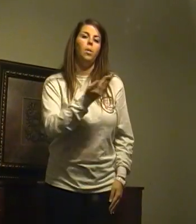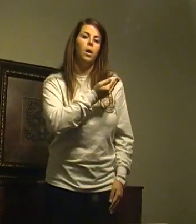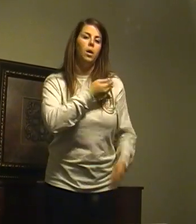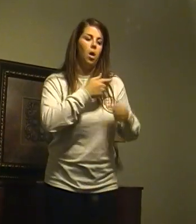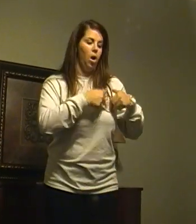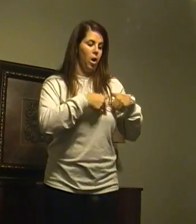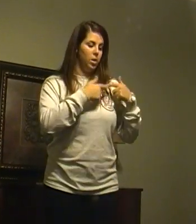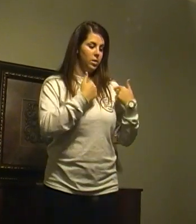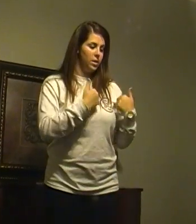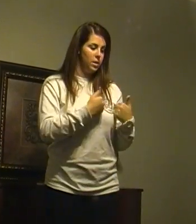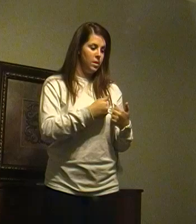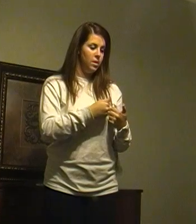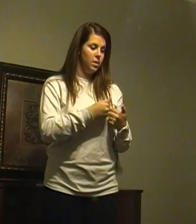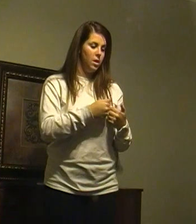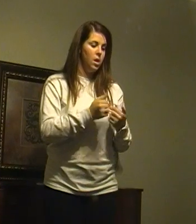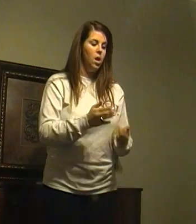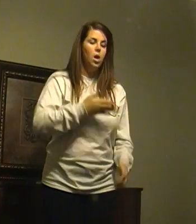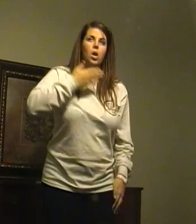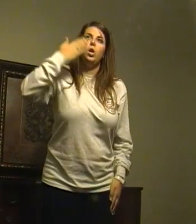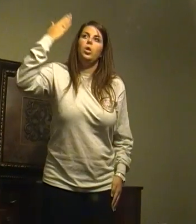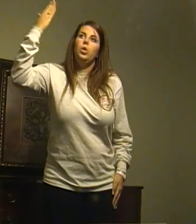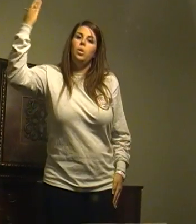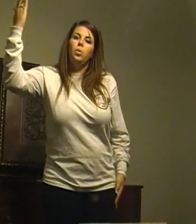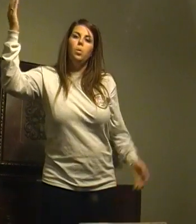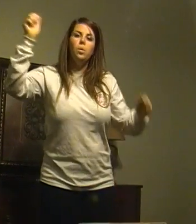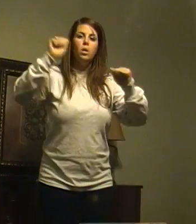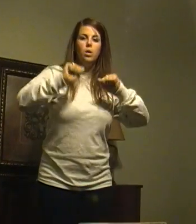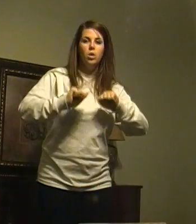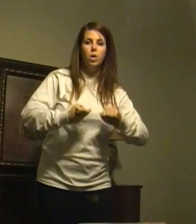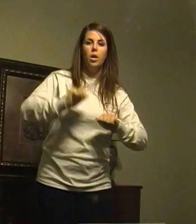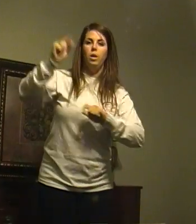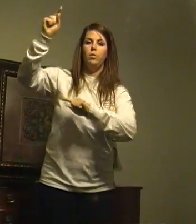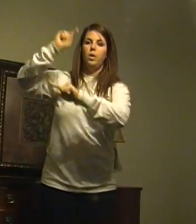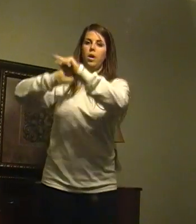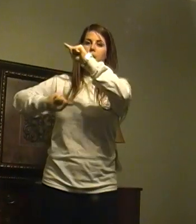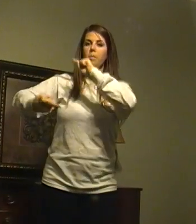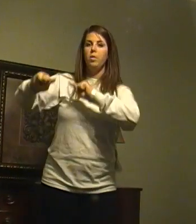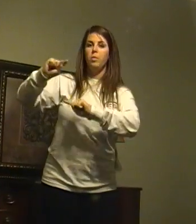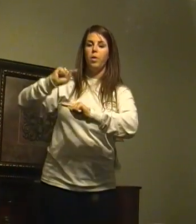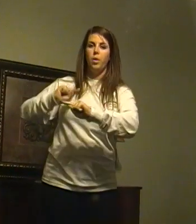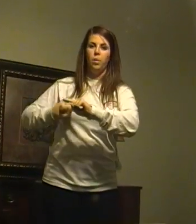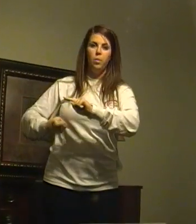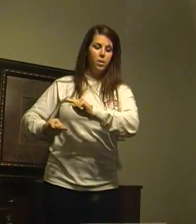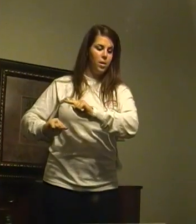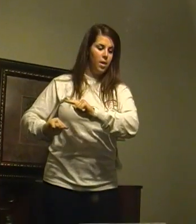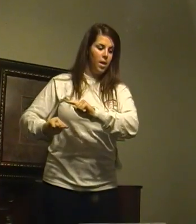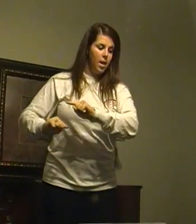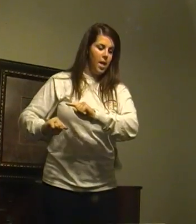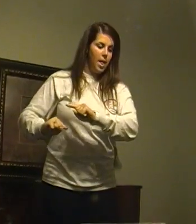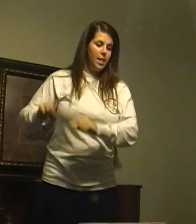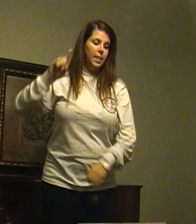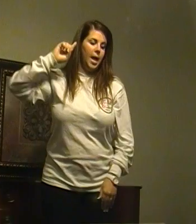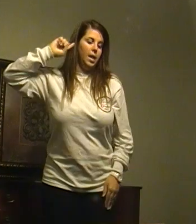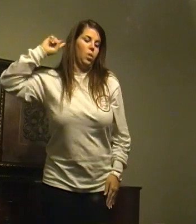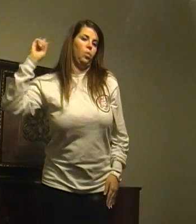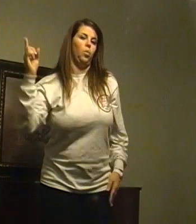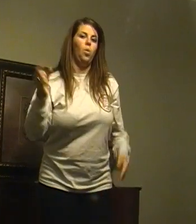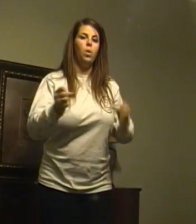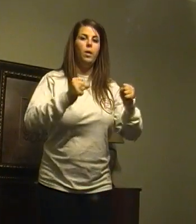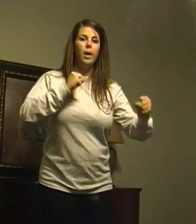our hearts. You could have come through like a